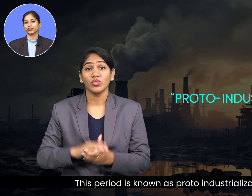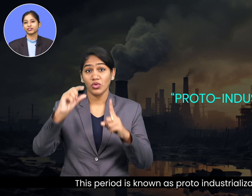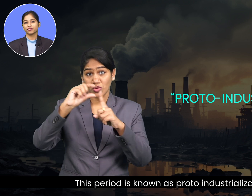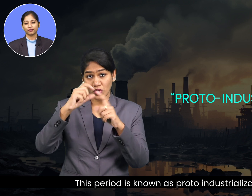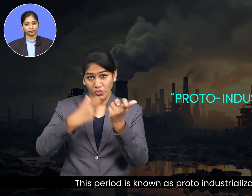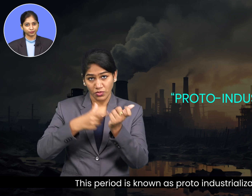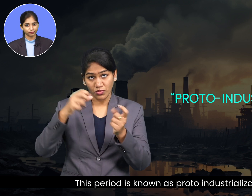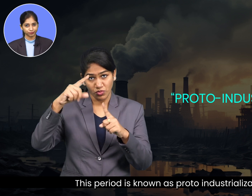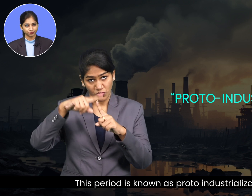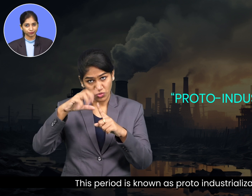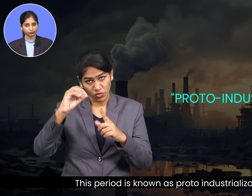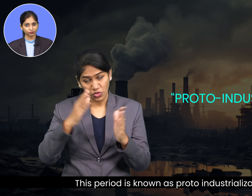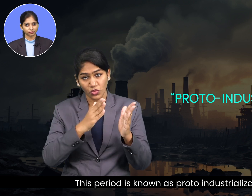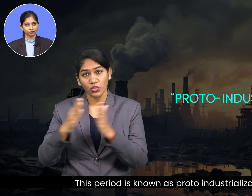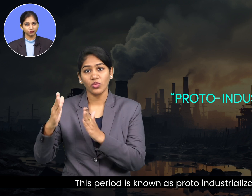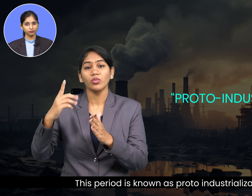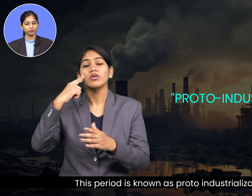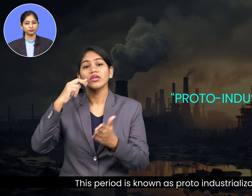proto-industrialization.